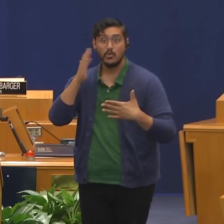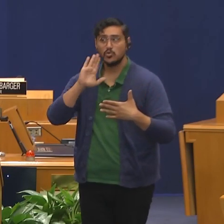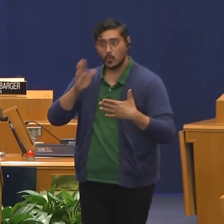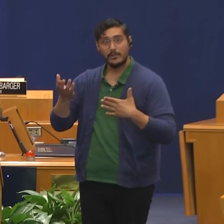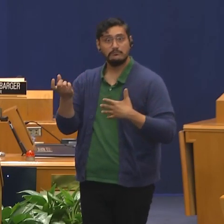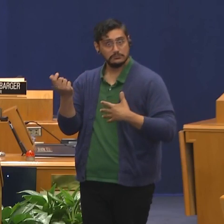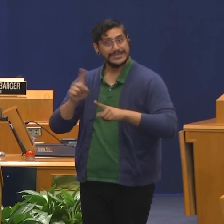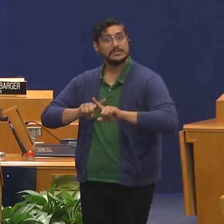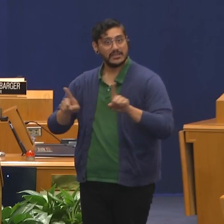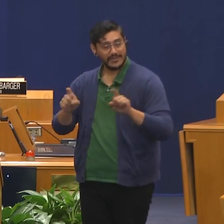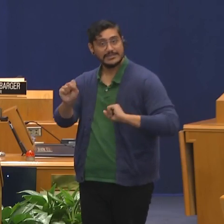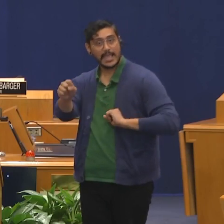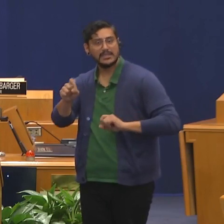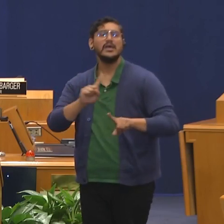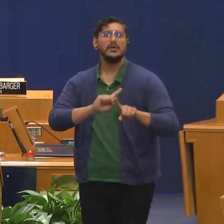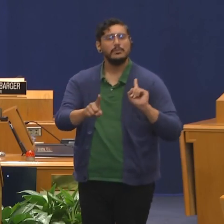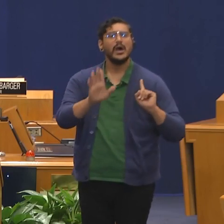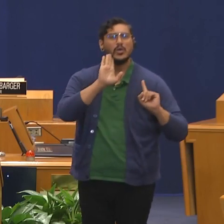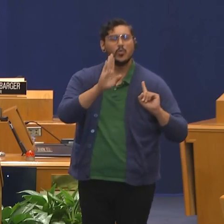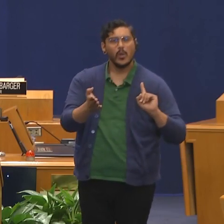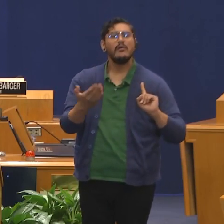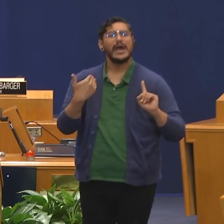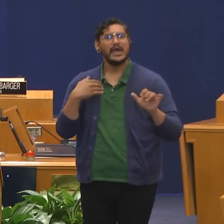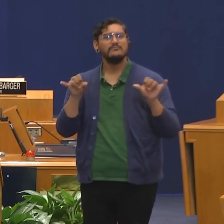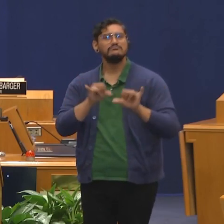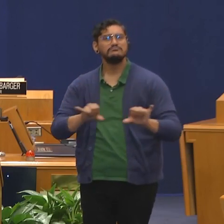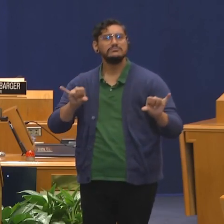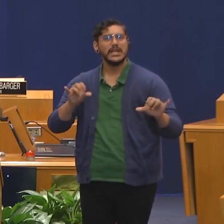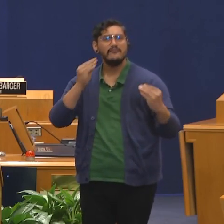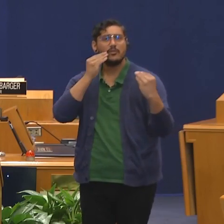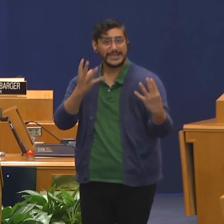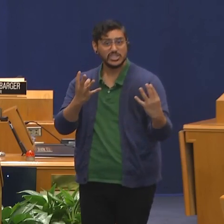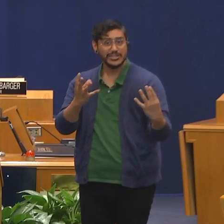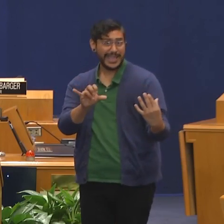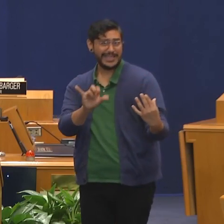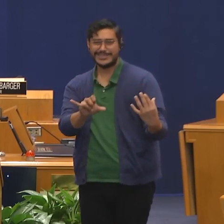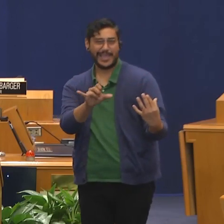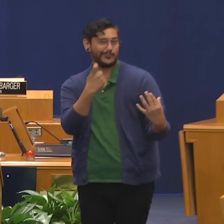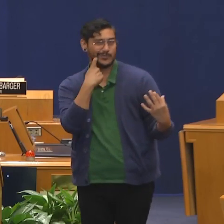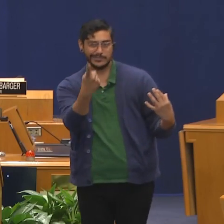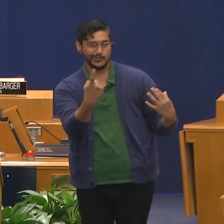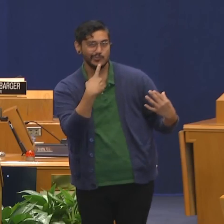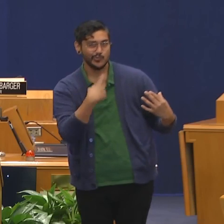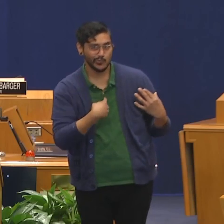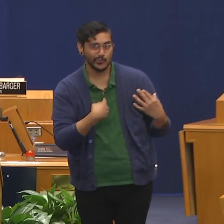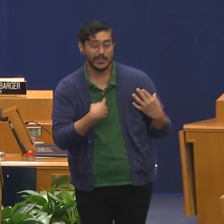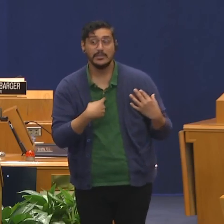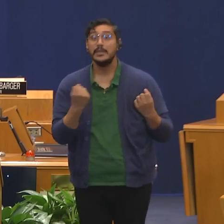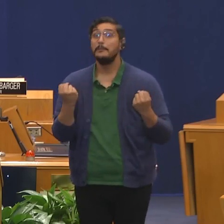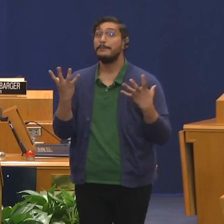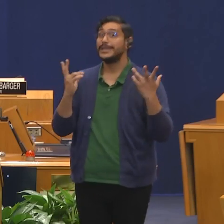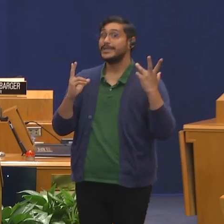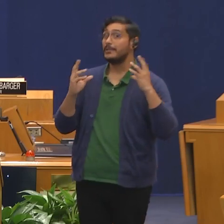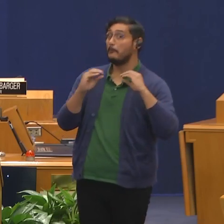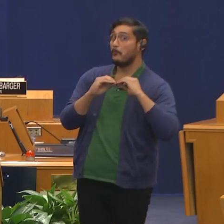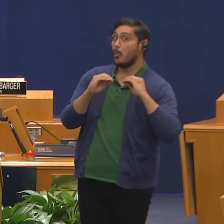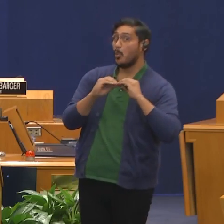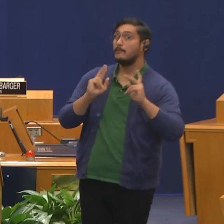different, they're going to tell a similar story. And I think the story is what you just said. Many more people have been